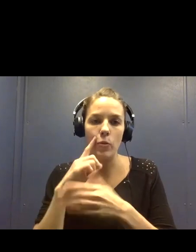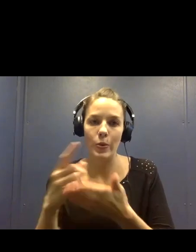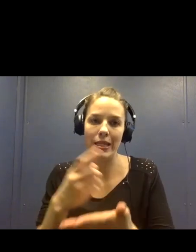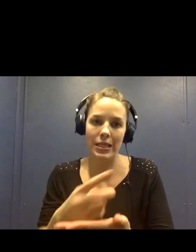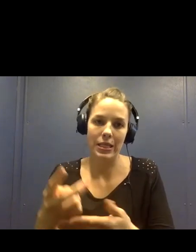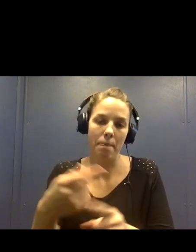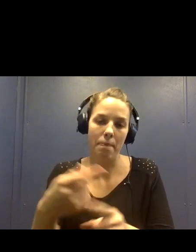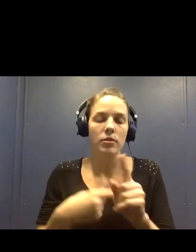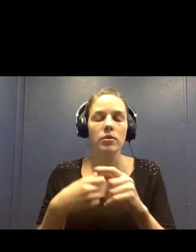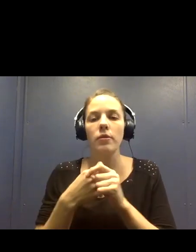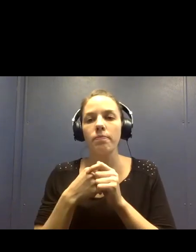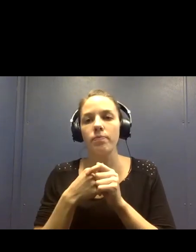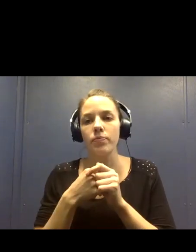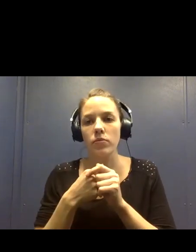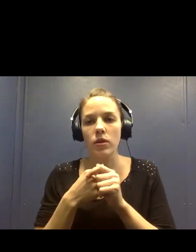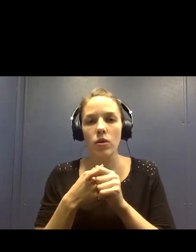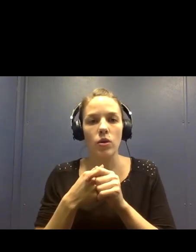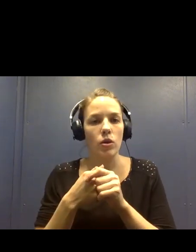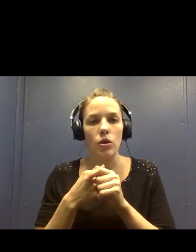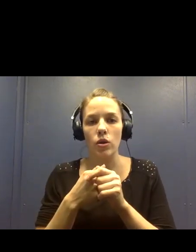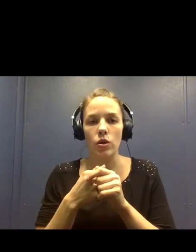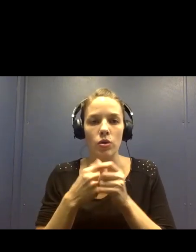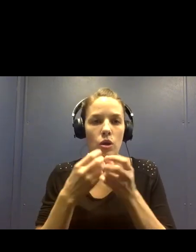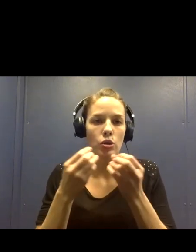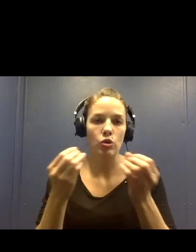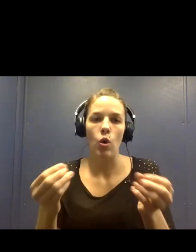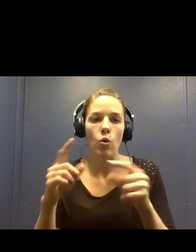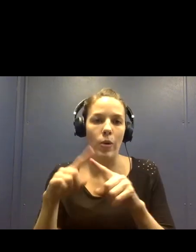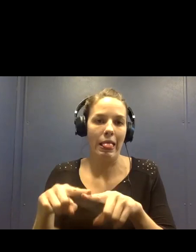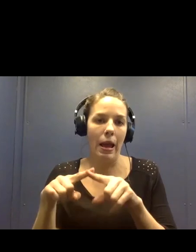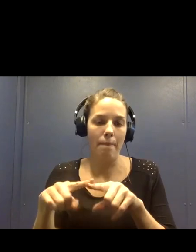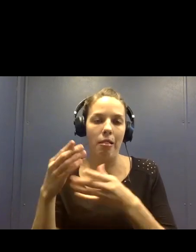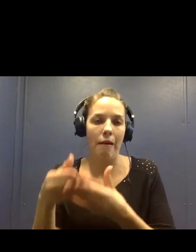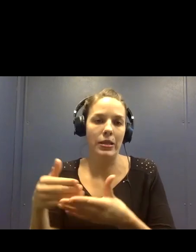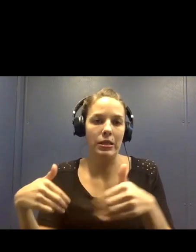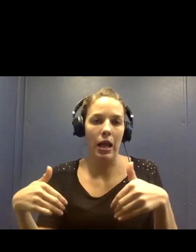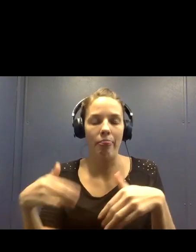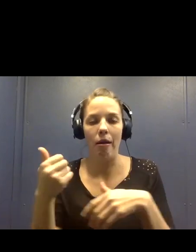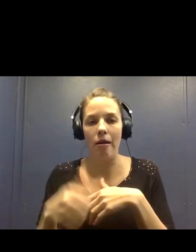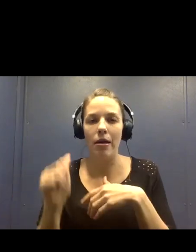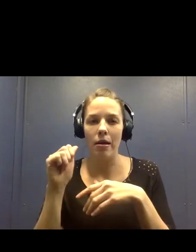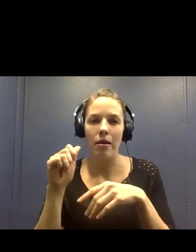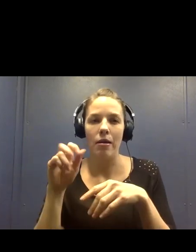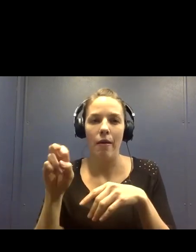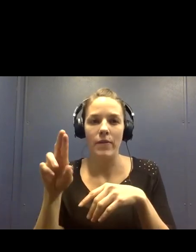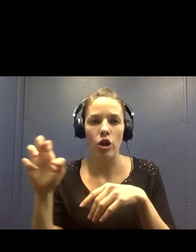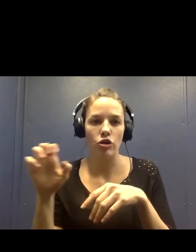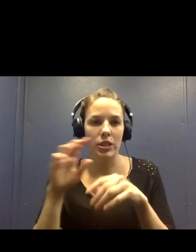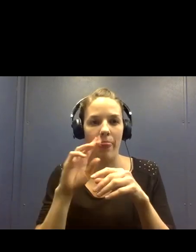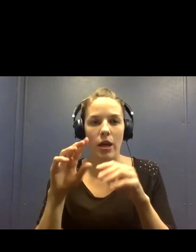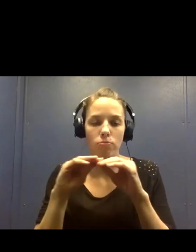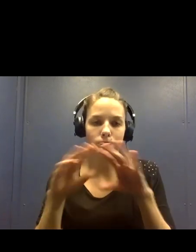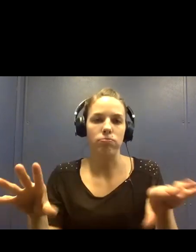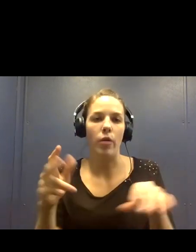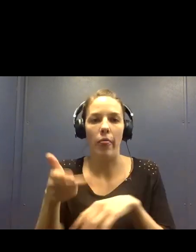months. There is no credible evidence yet that any of the variants that are circulating, particularly the three that